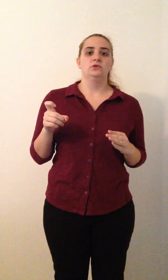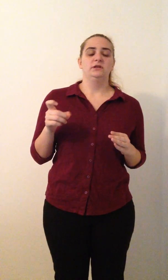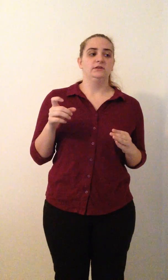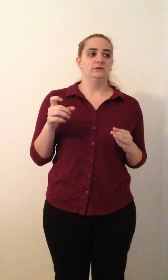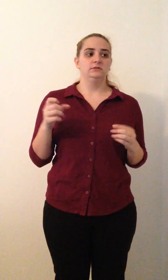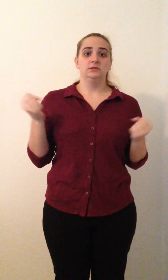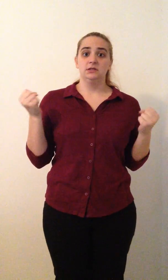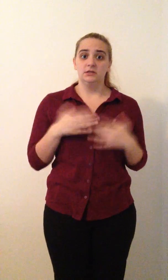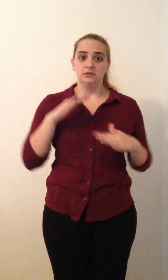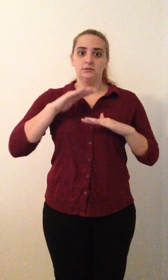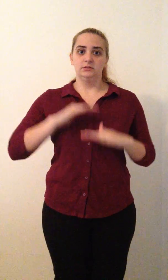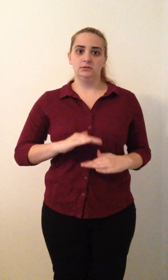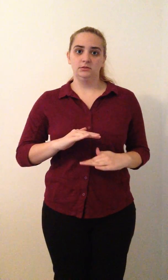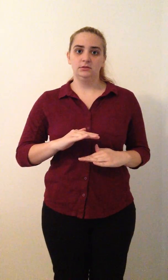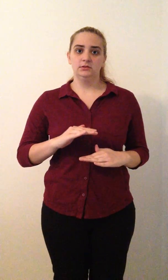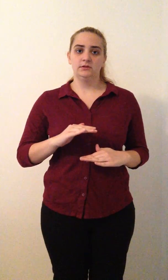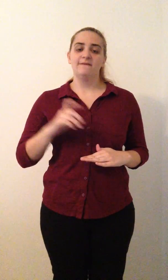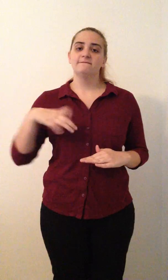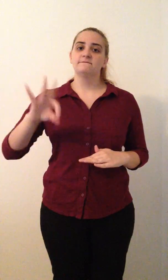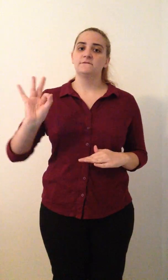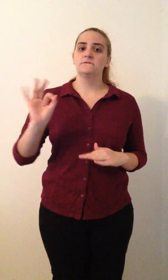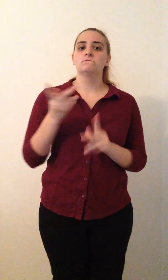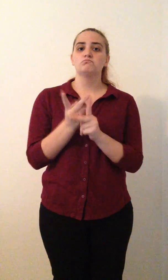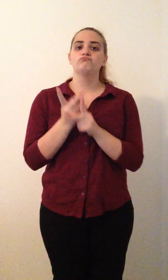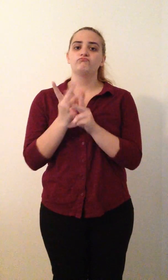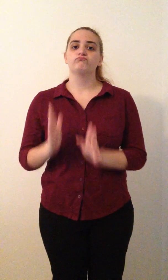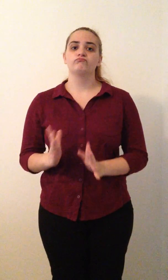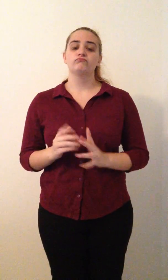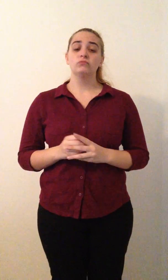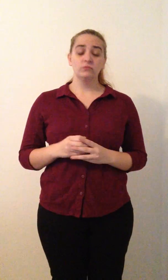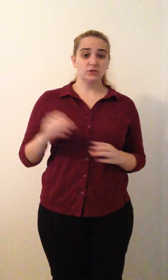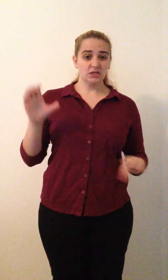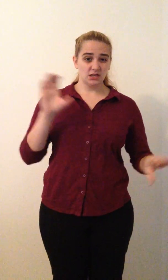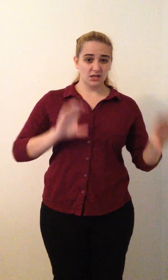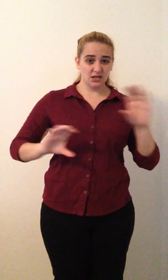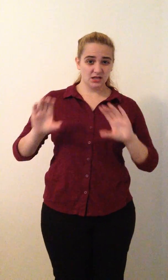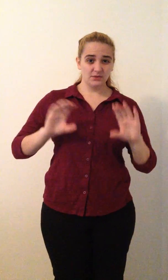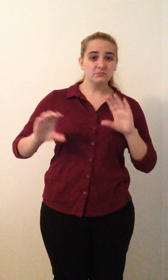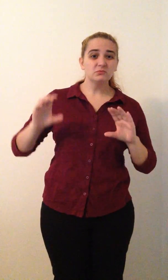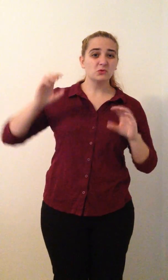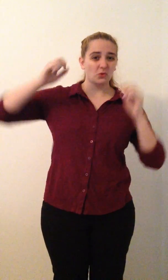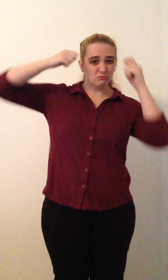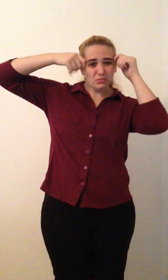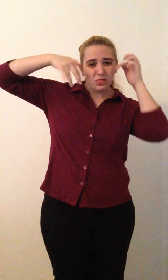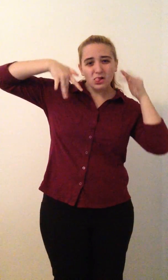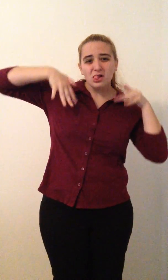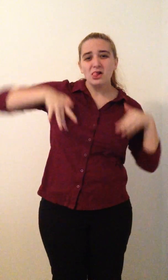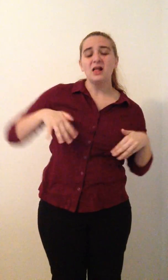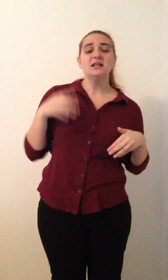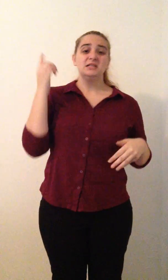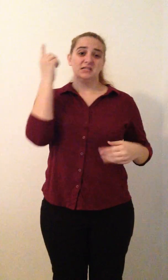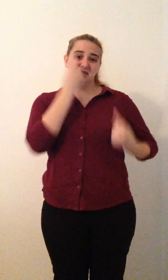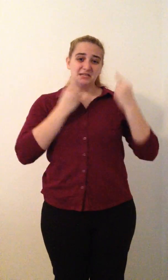there's all kinds of things that happen. Chemicals get released that cause you to be stressed, and you can't stop thinking about the caregiver or